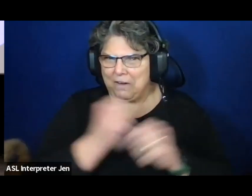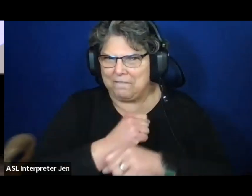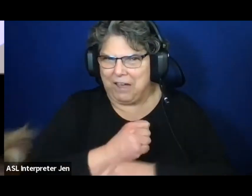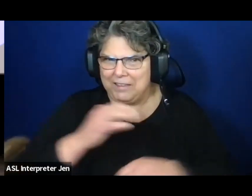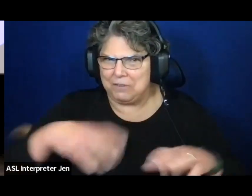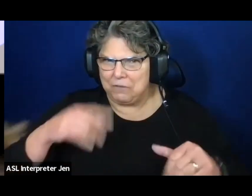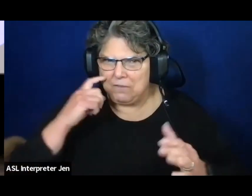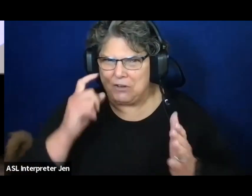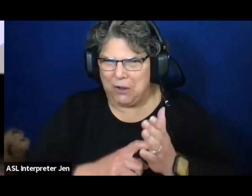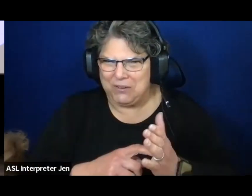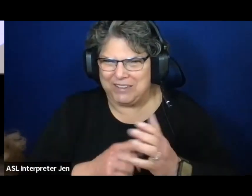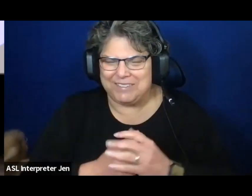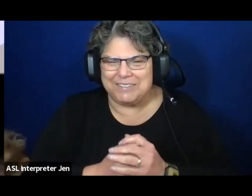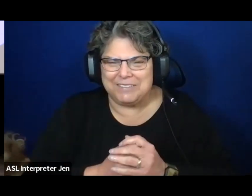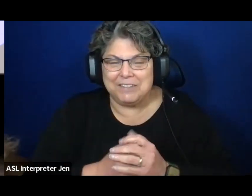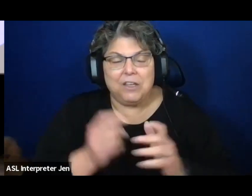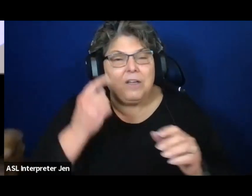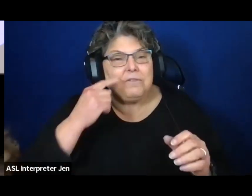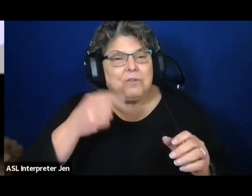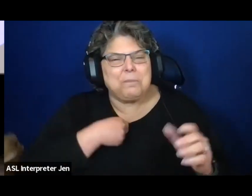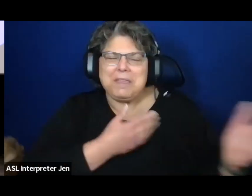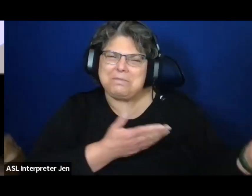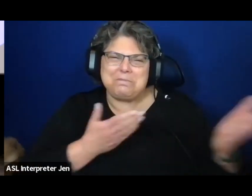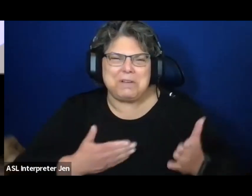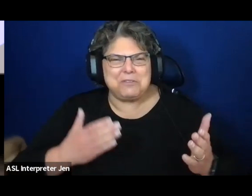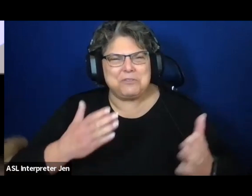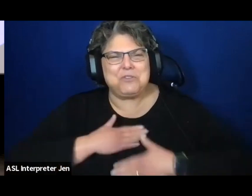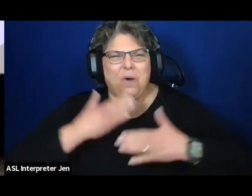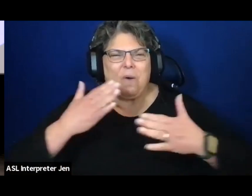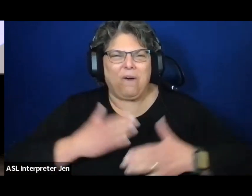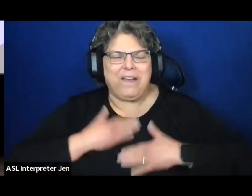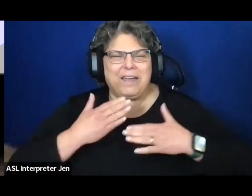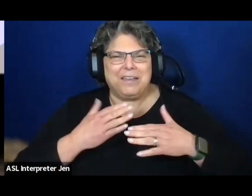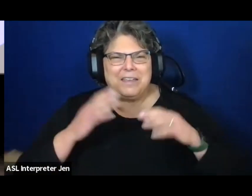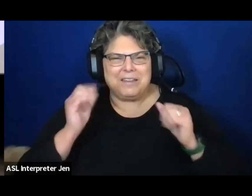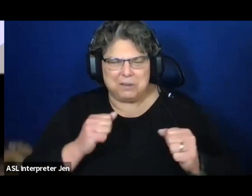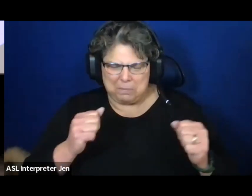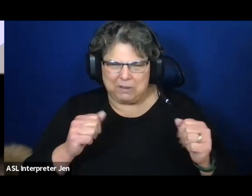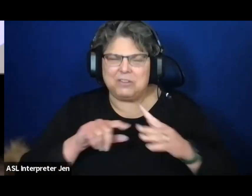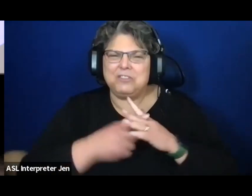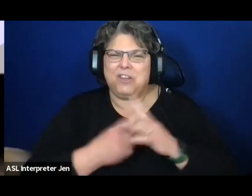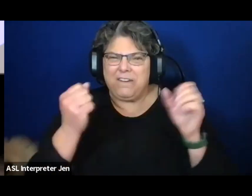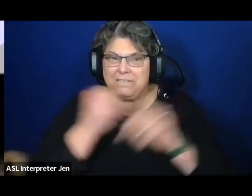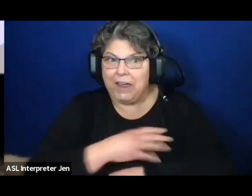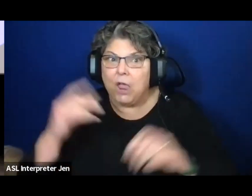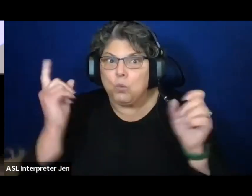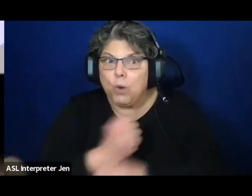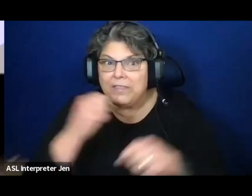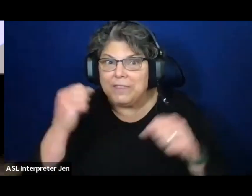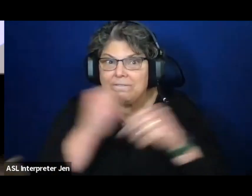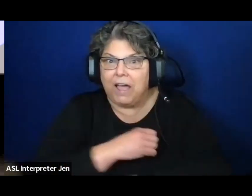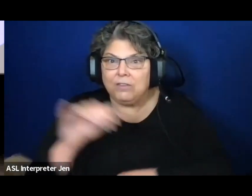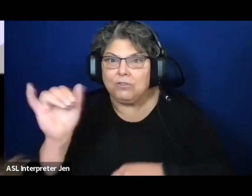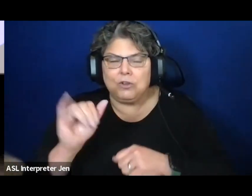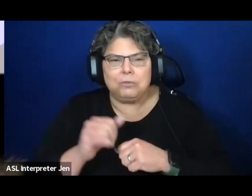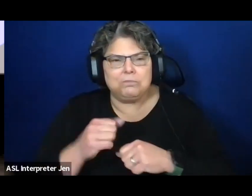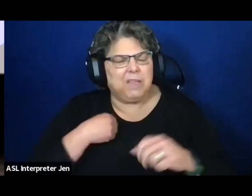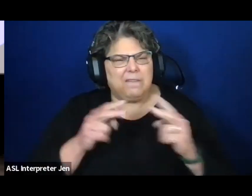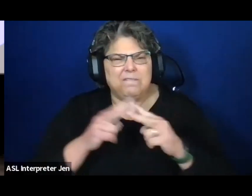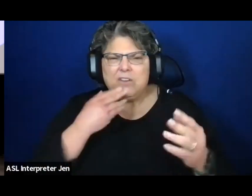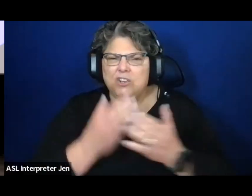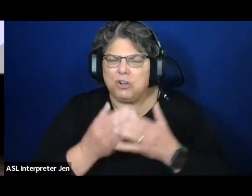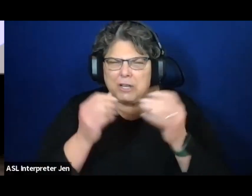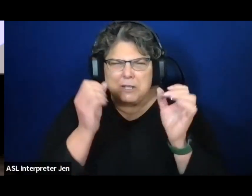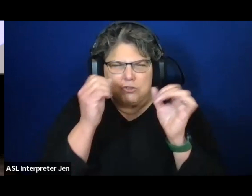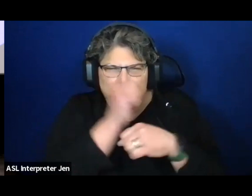yet. For me, it brings joy to be able to pick that fight and win the fights too. I'm very good at strategizing for those